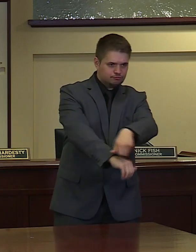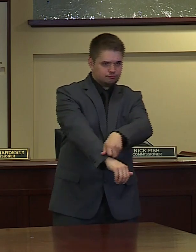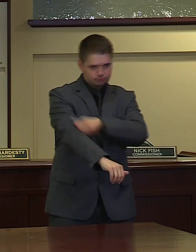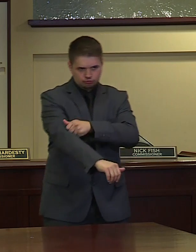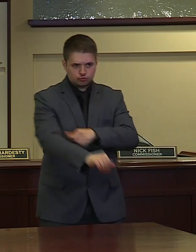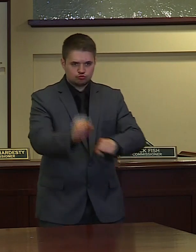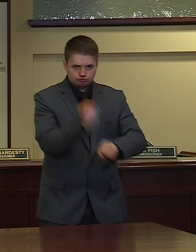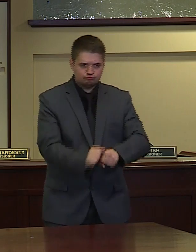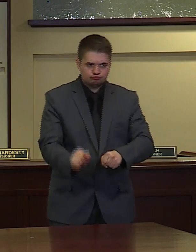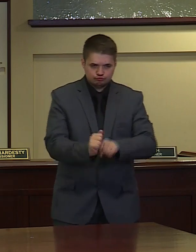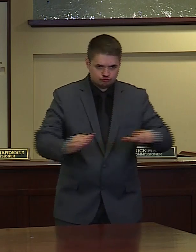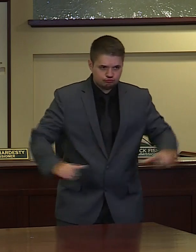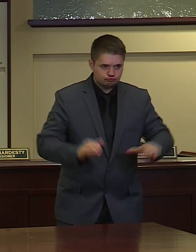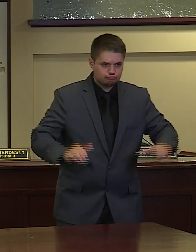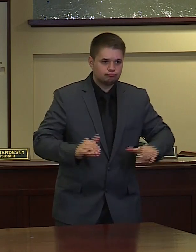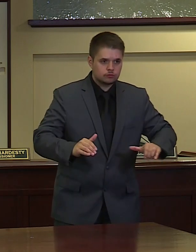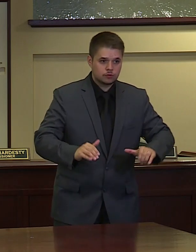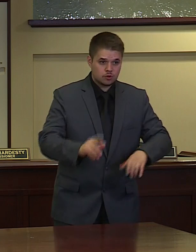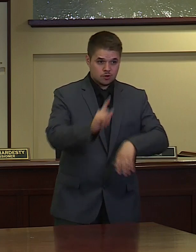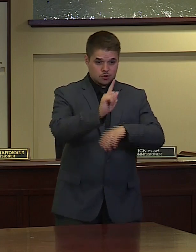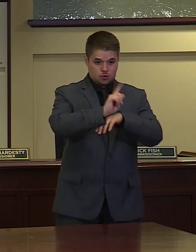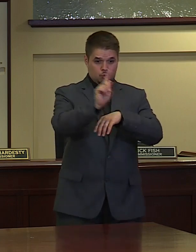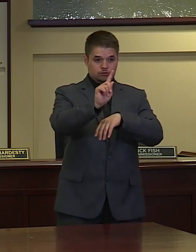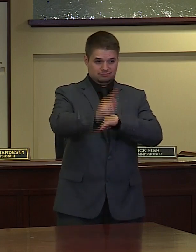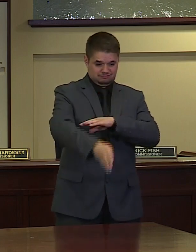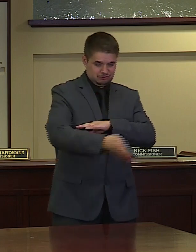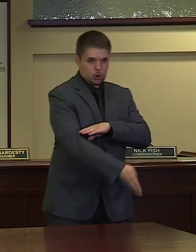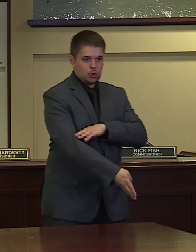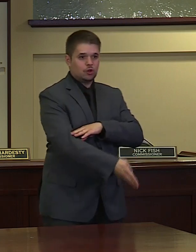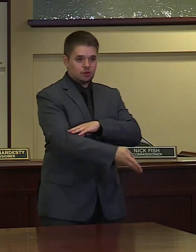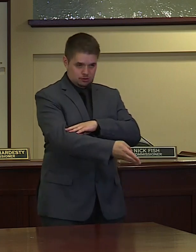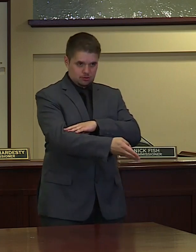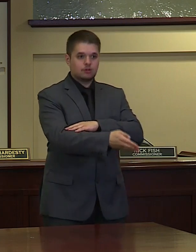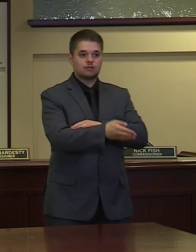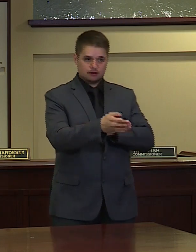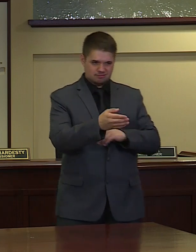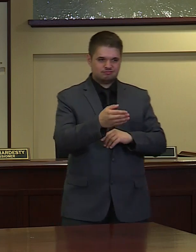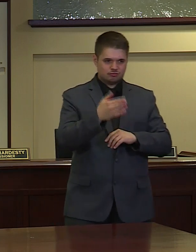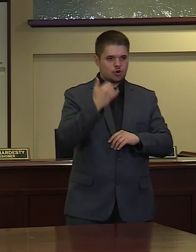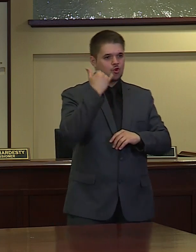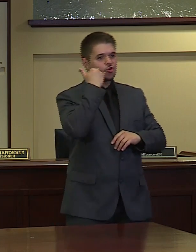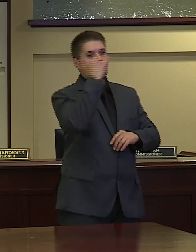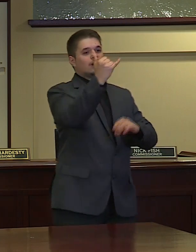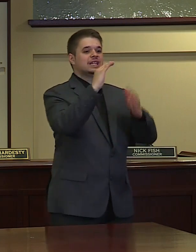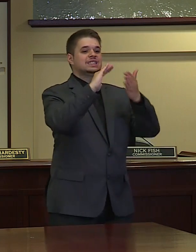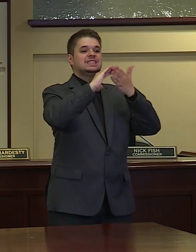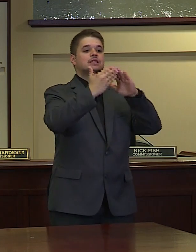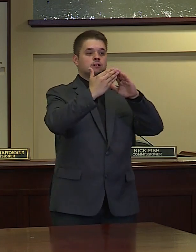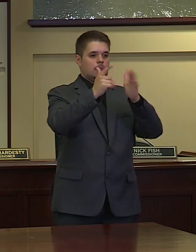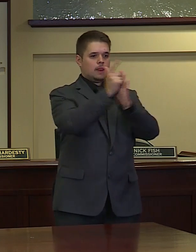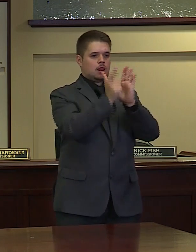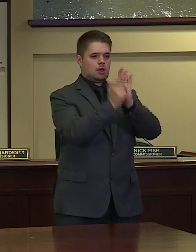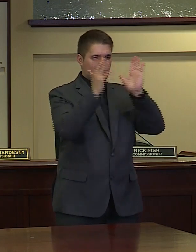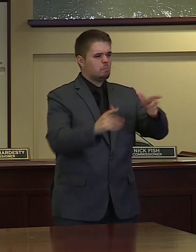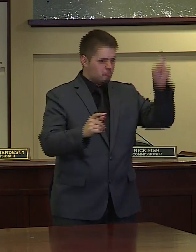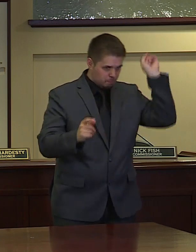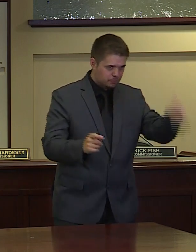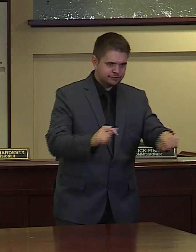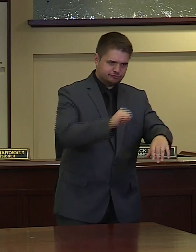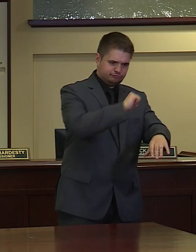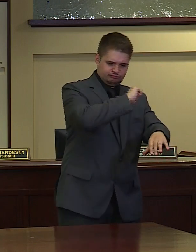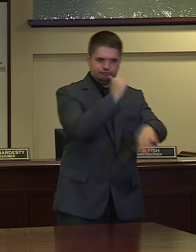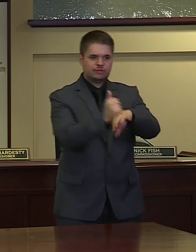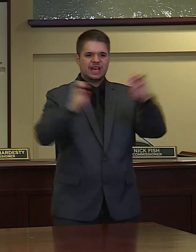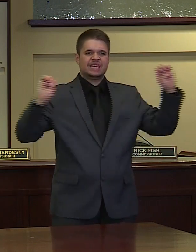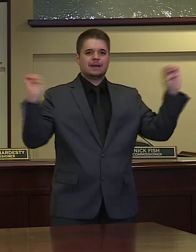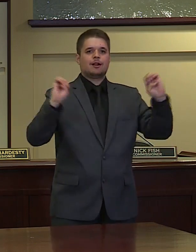By 1 o'clock in the morning, I'm waking up the city attorney to start drafting an emergency declaration and a